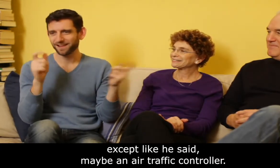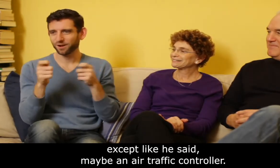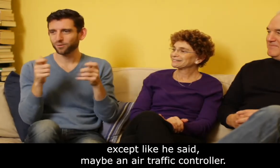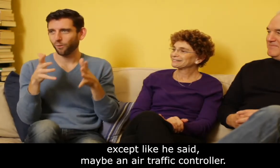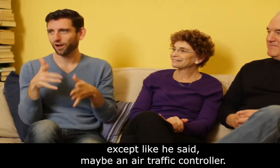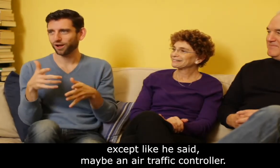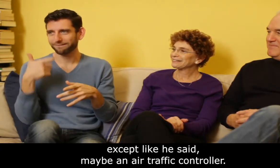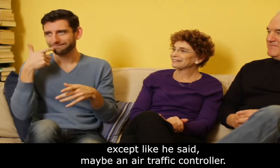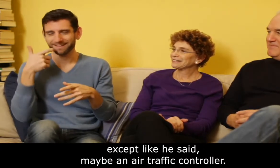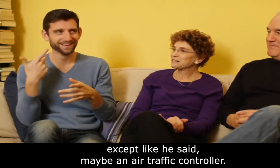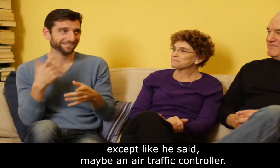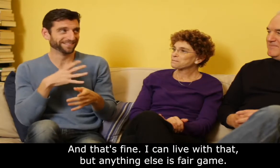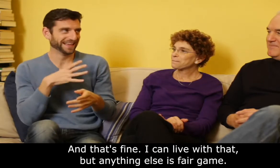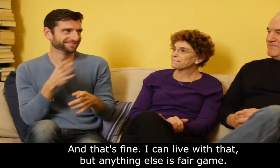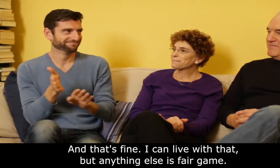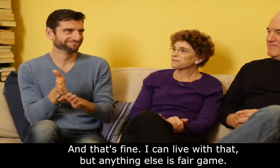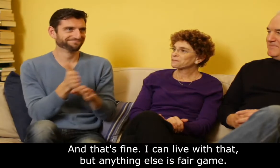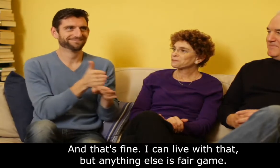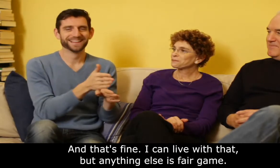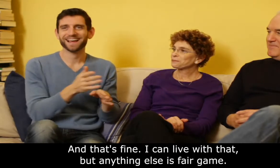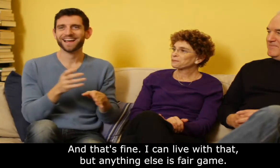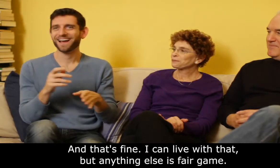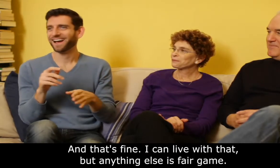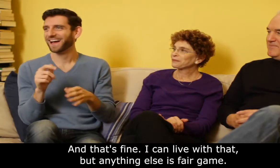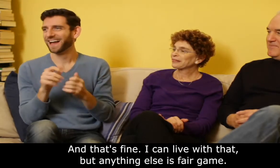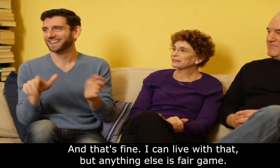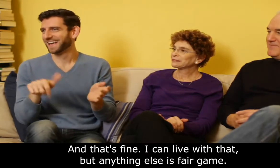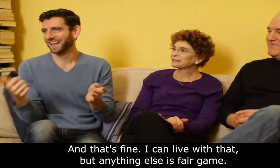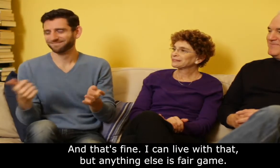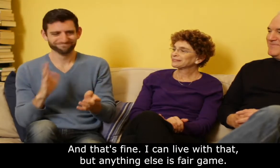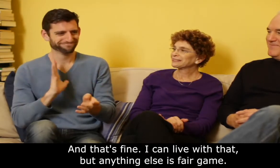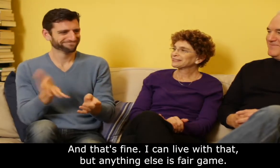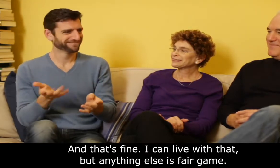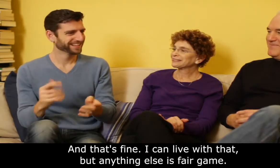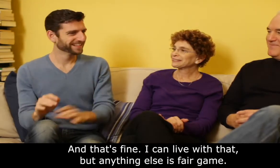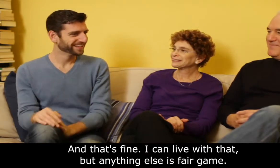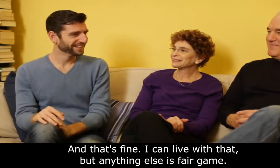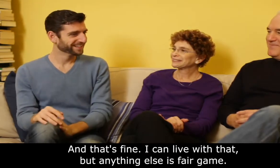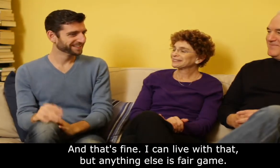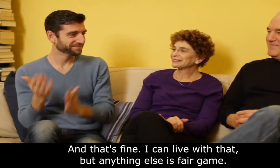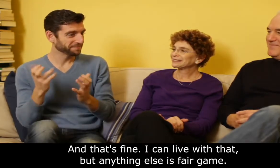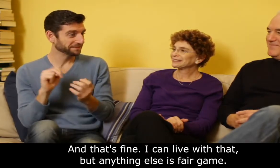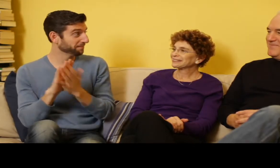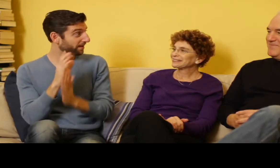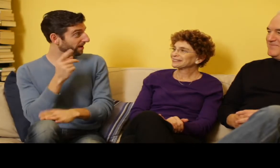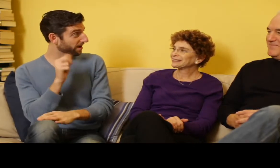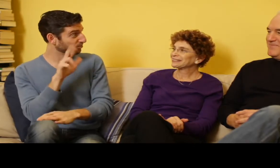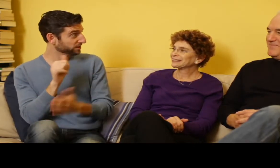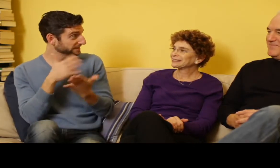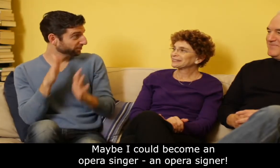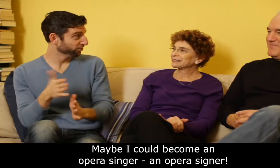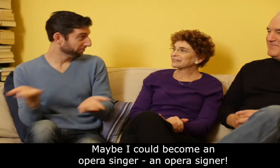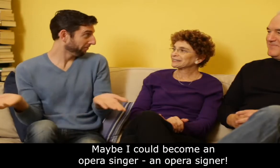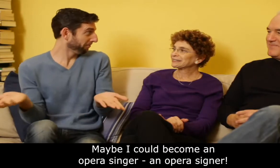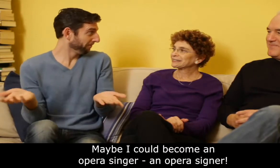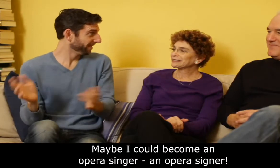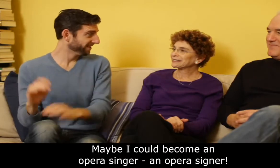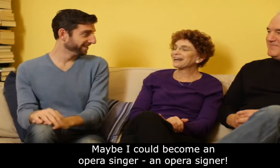for, like he said, an air traffic controller probably, and I'm okay with that. Anything else would be absolutely fine. Maybe I could become an